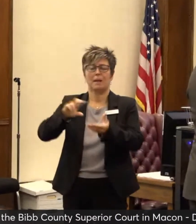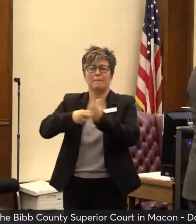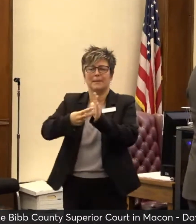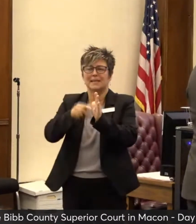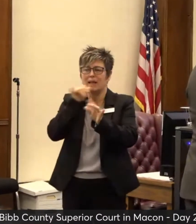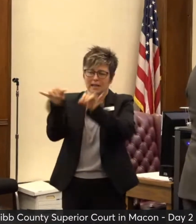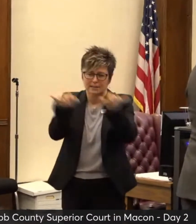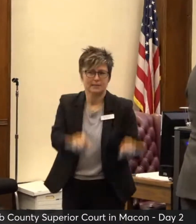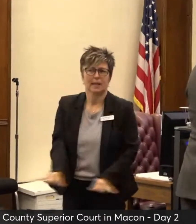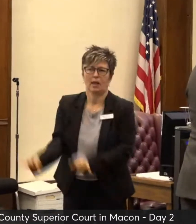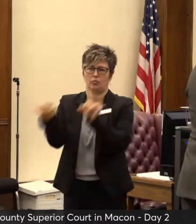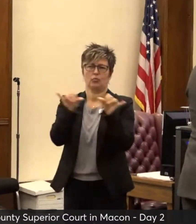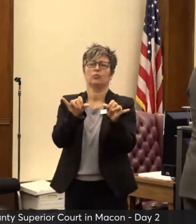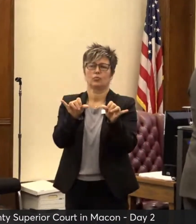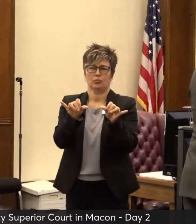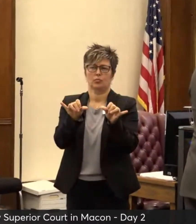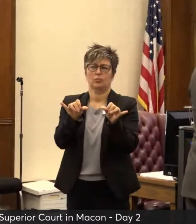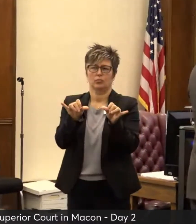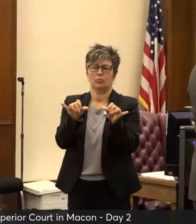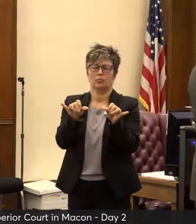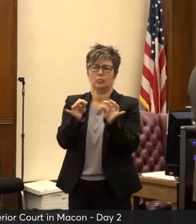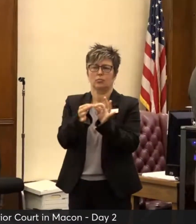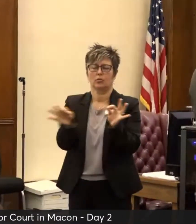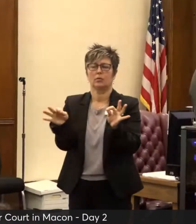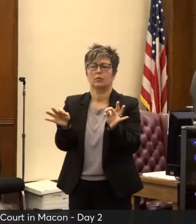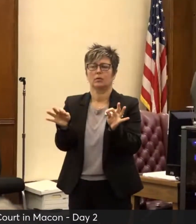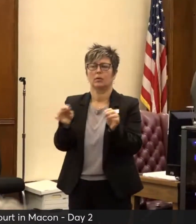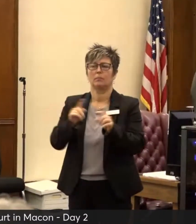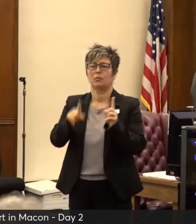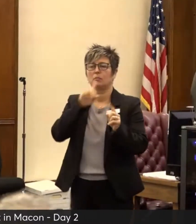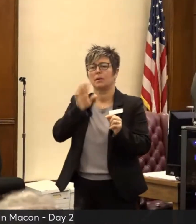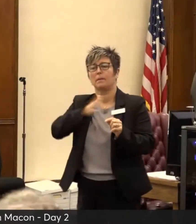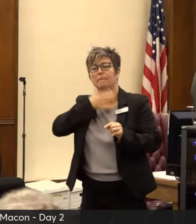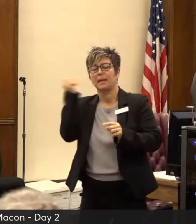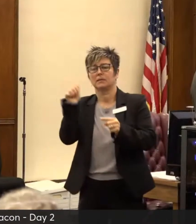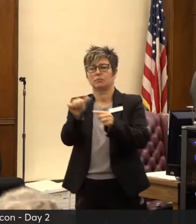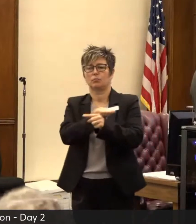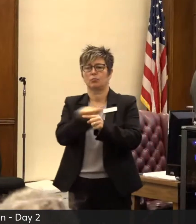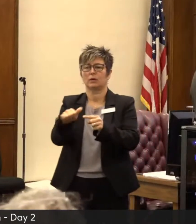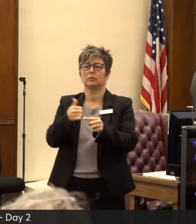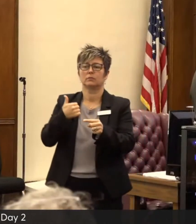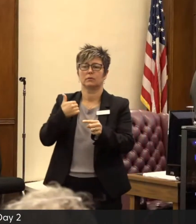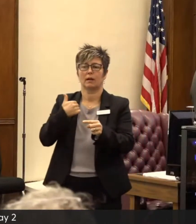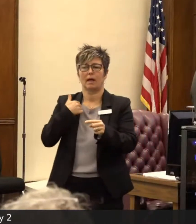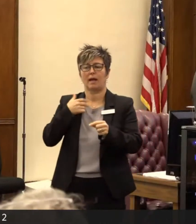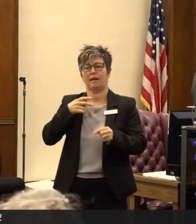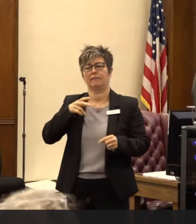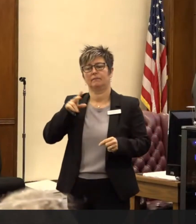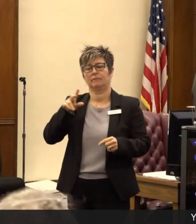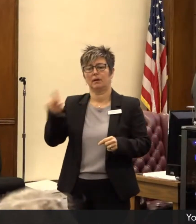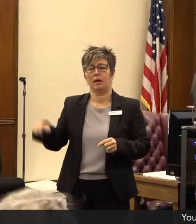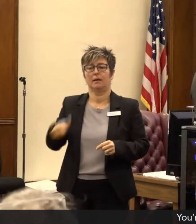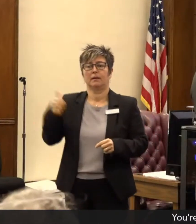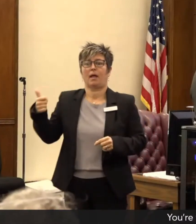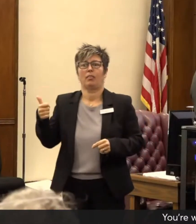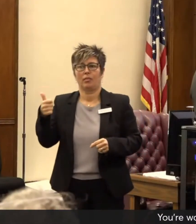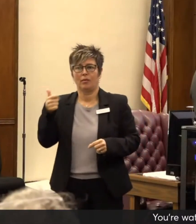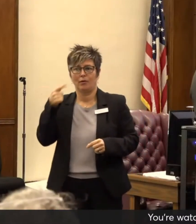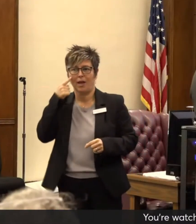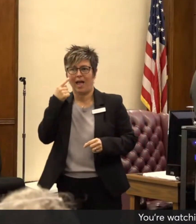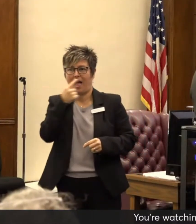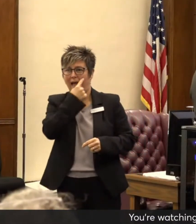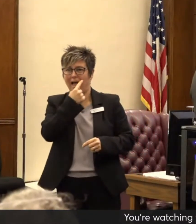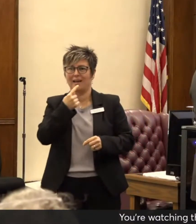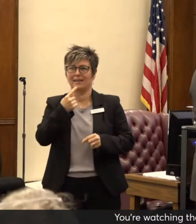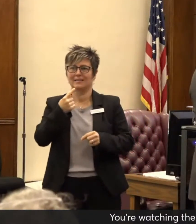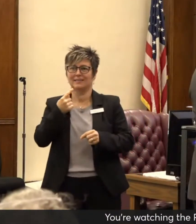Sign Language. But it's always best practice to have an extra set of eyes as well for legal